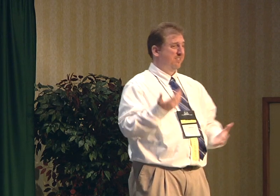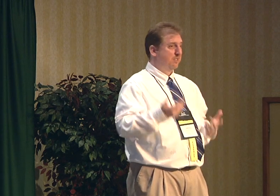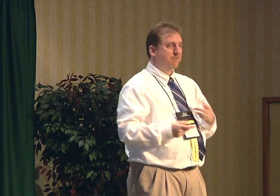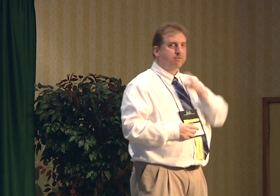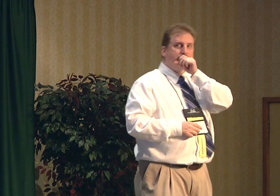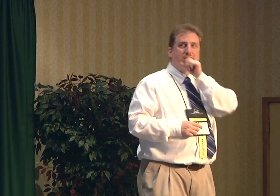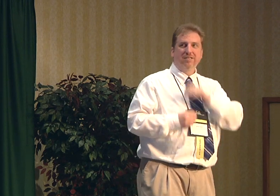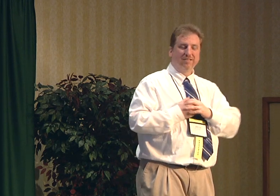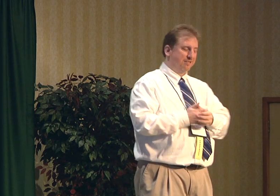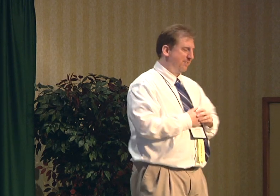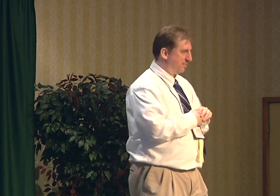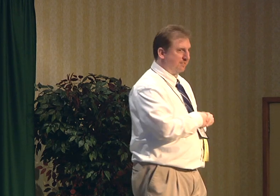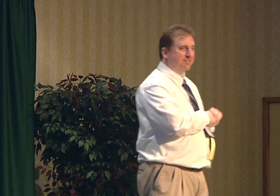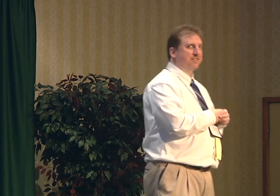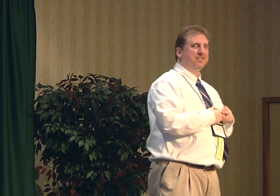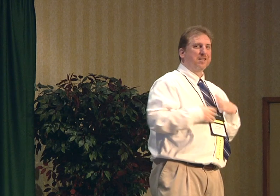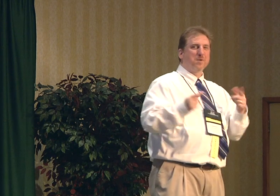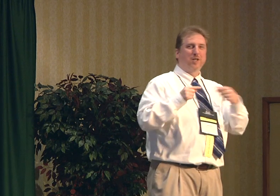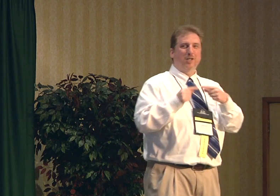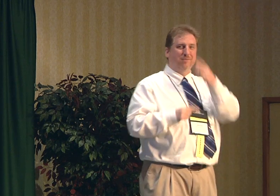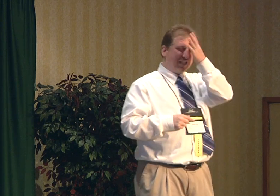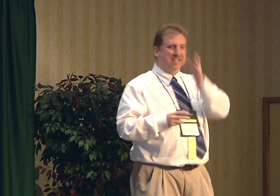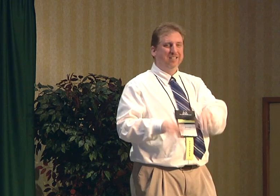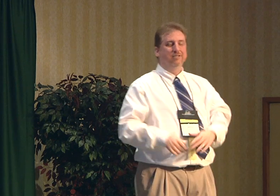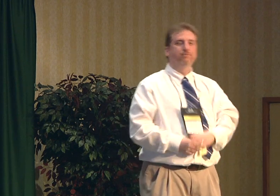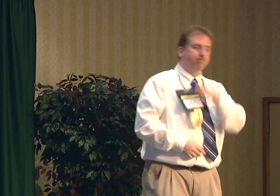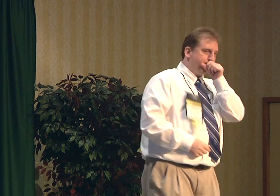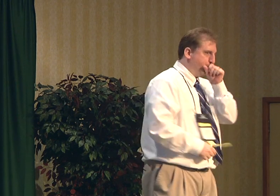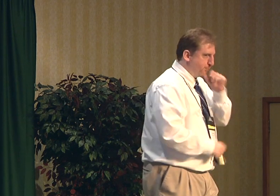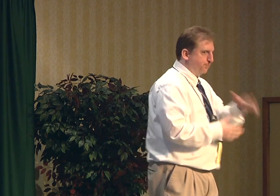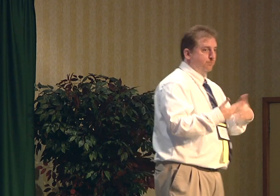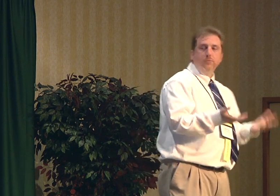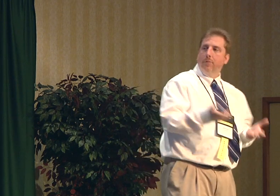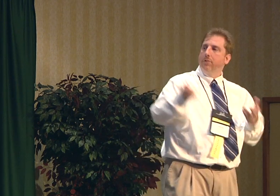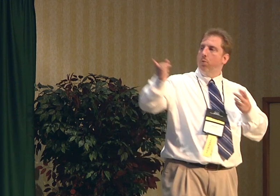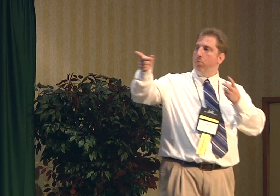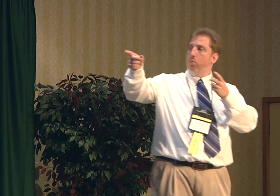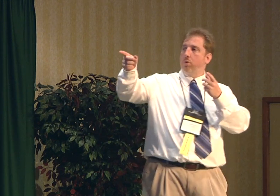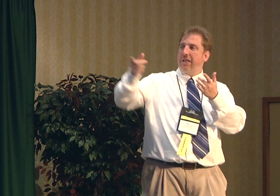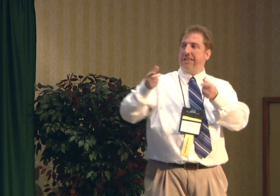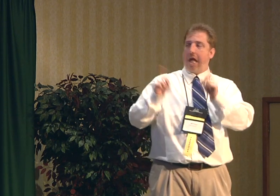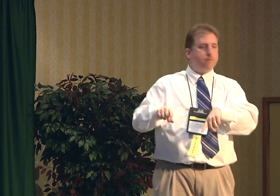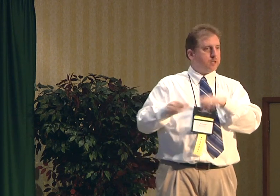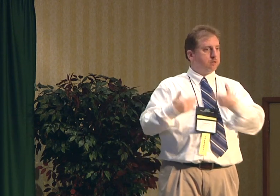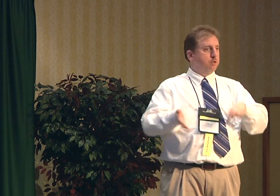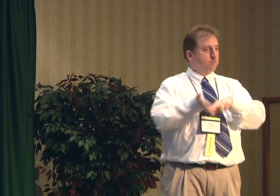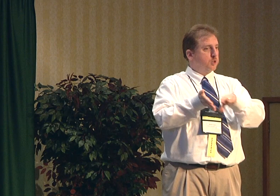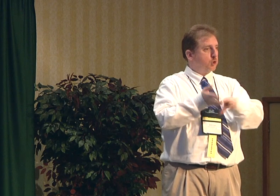maybe the patient is being diagnosed with cancer, and if the son is interpreting, he doesn't want his father to be sad,